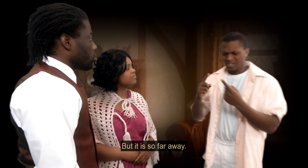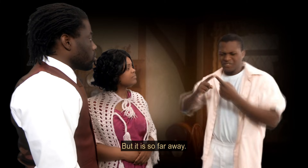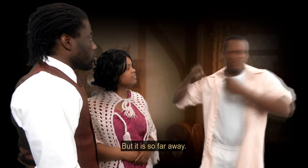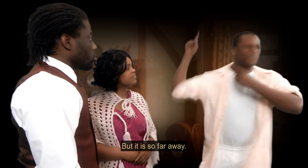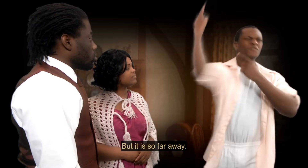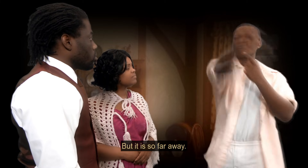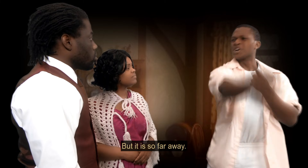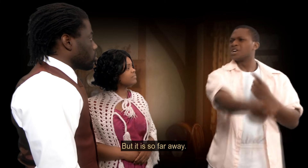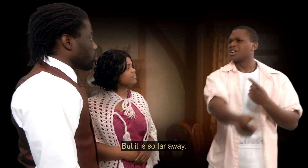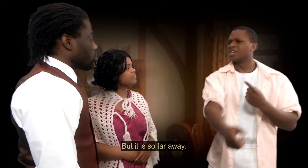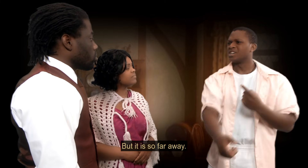But it's so far away.